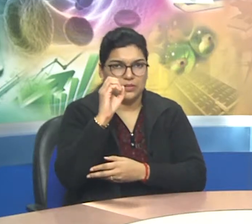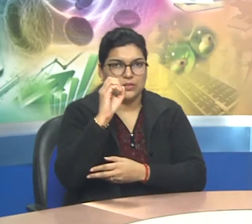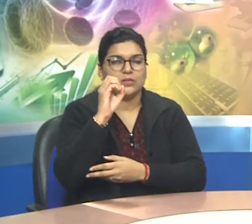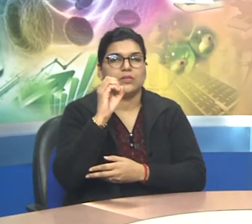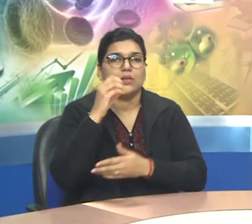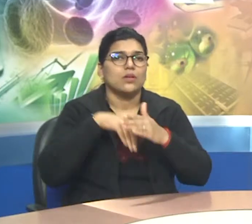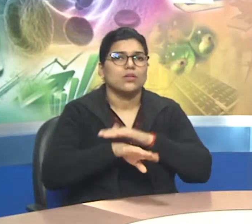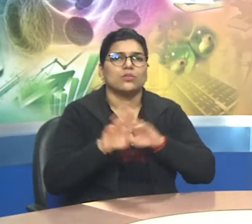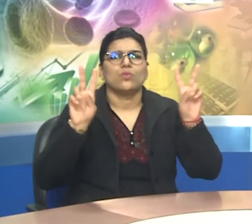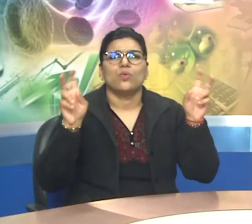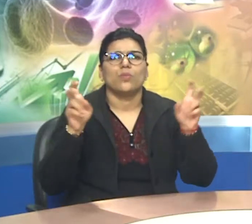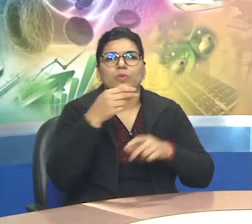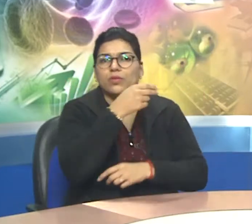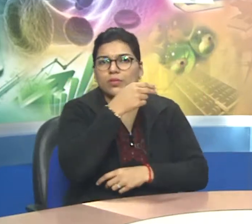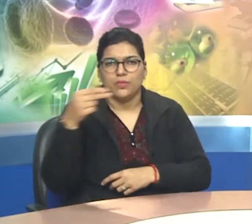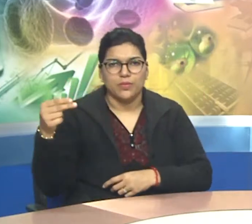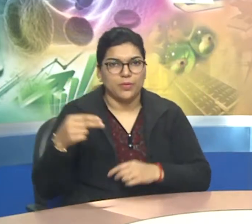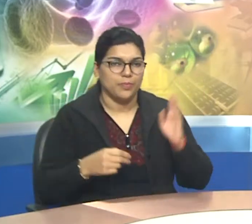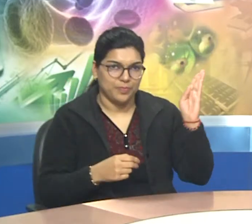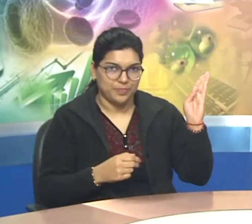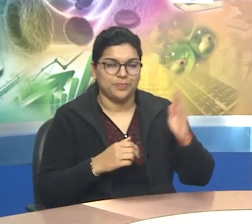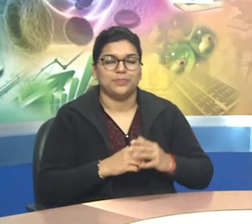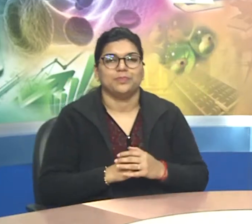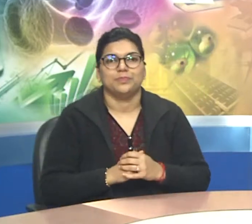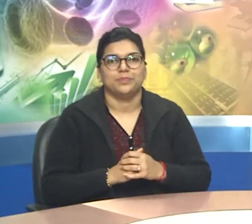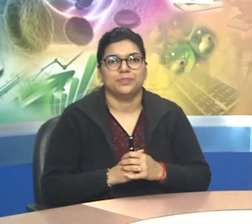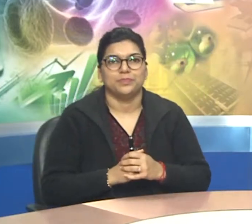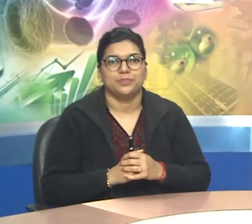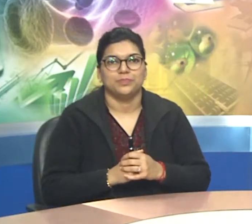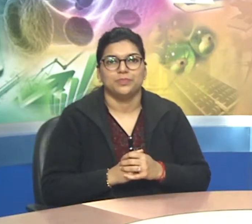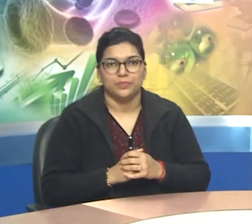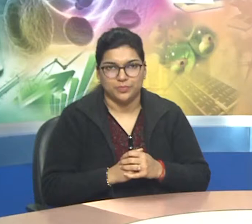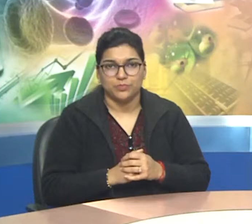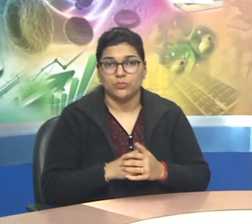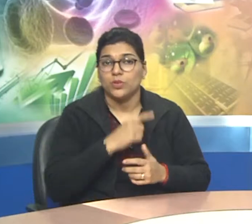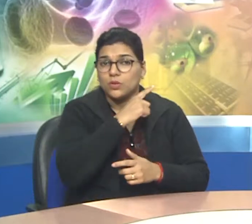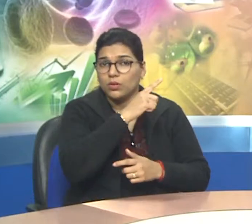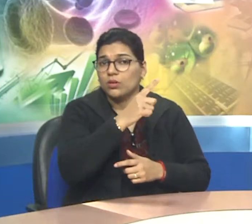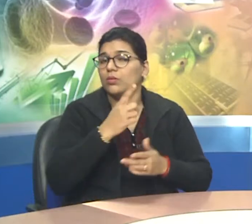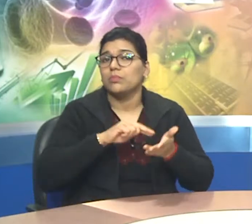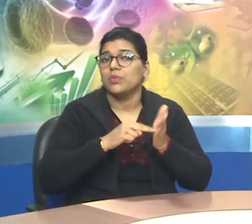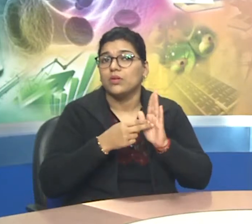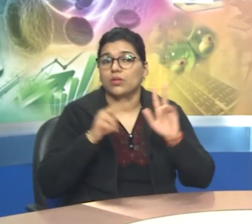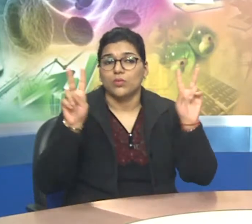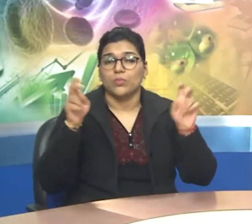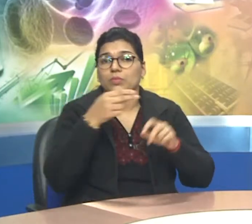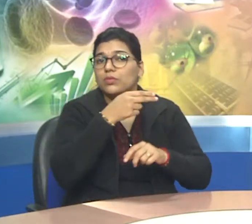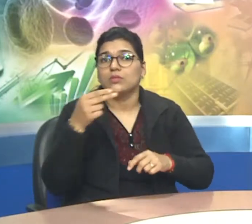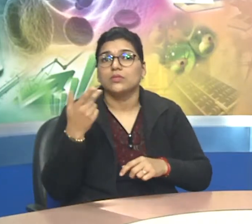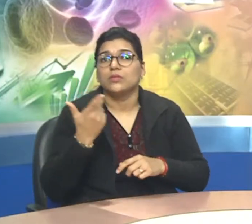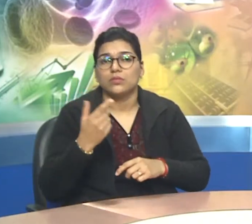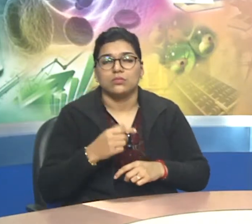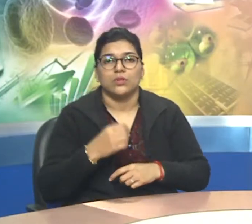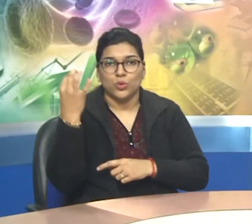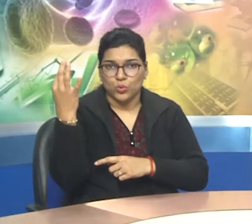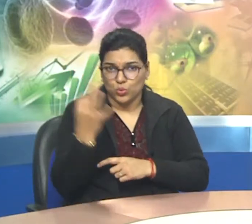lesson number 20. Name of the lesson is shown on the screen also. It